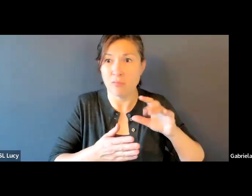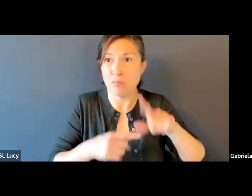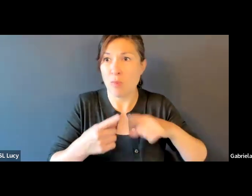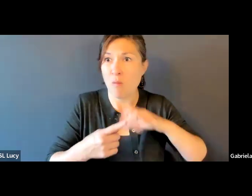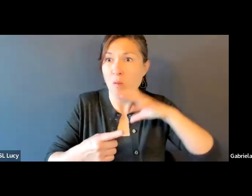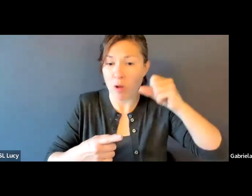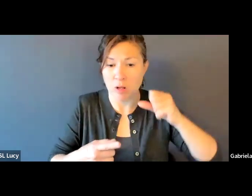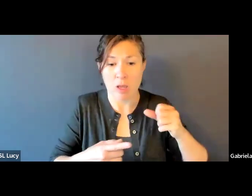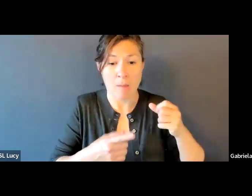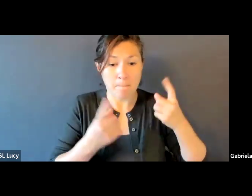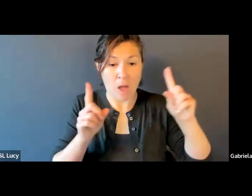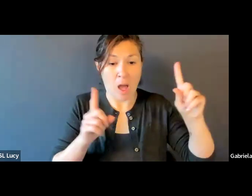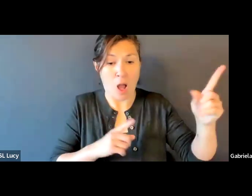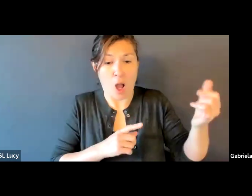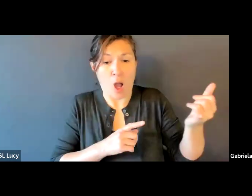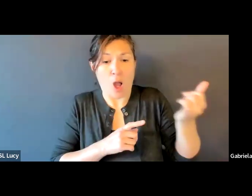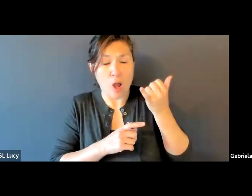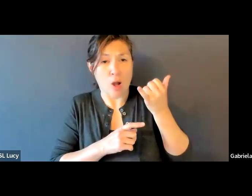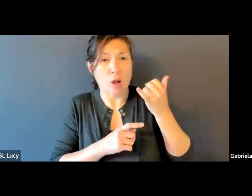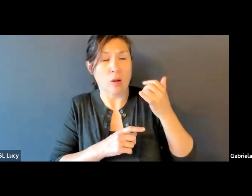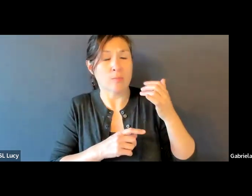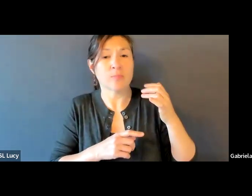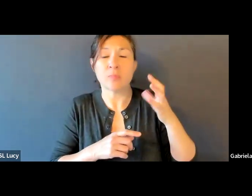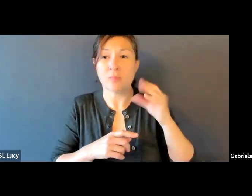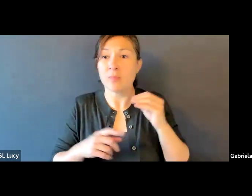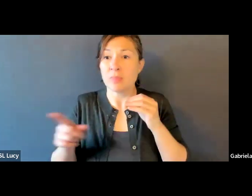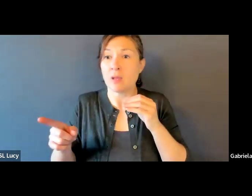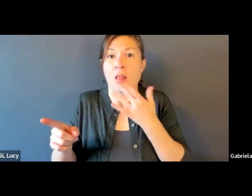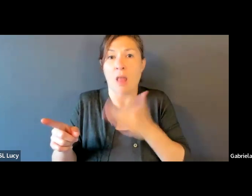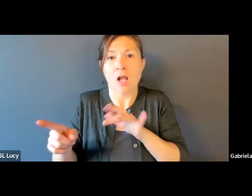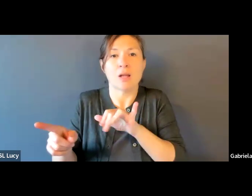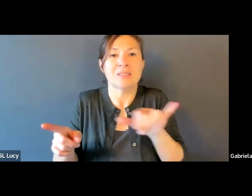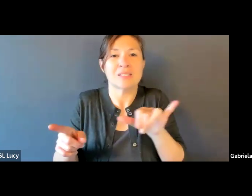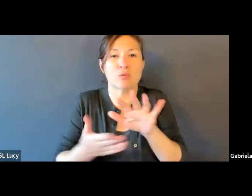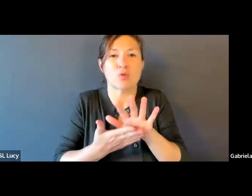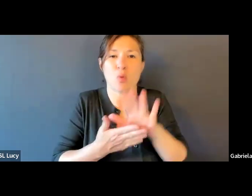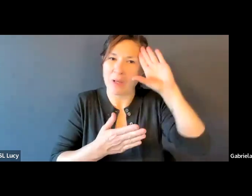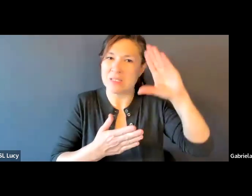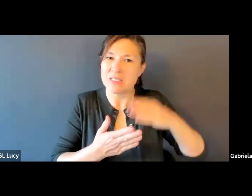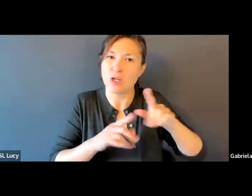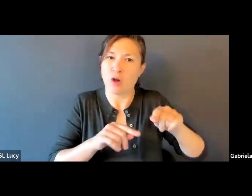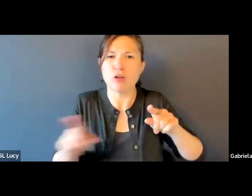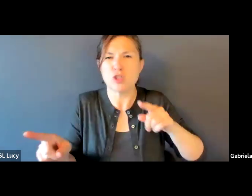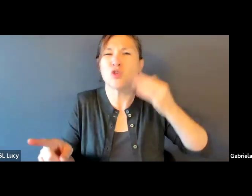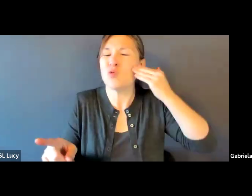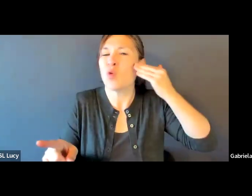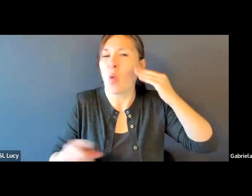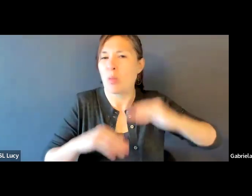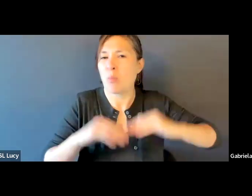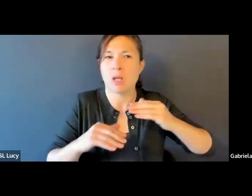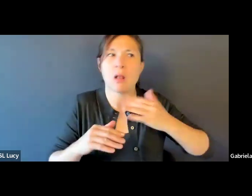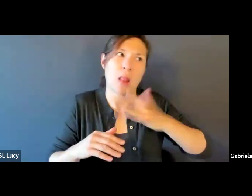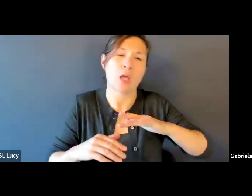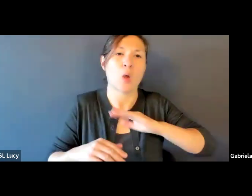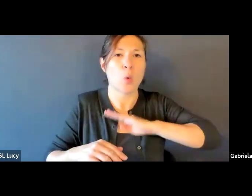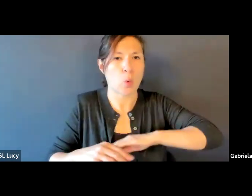was done. She got a placement, thankfully at the same school that my son was attending, since she was already familiar with the building. Her first teacher was